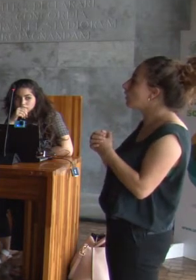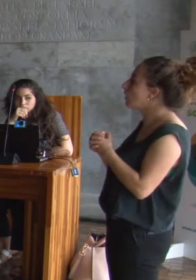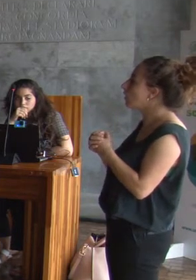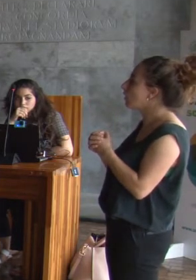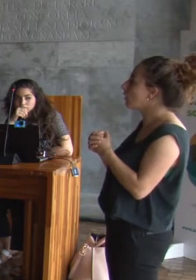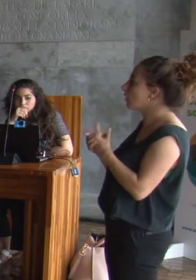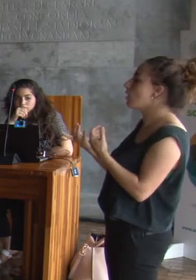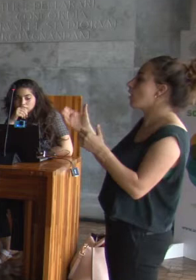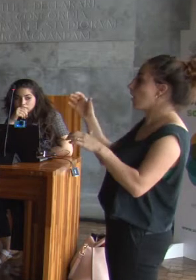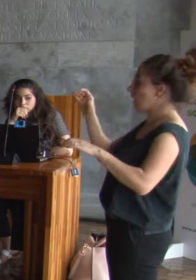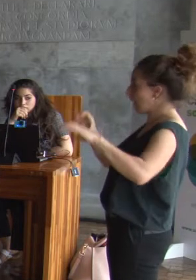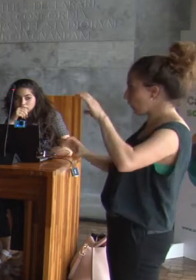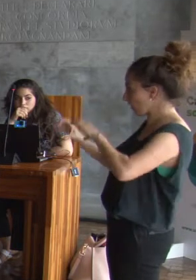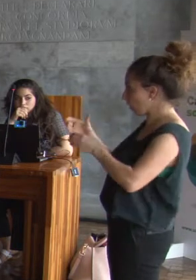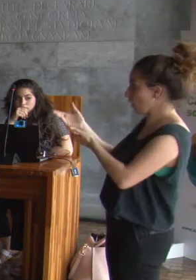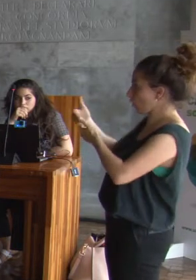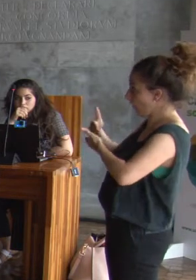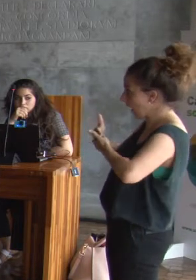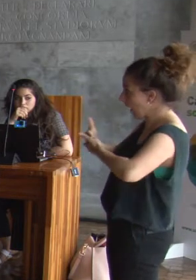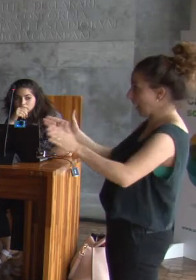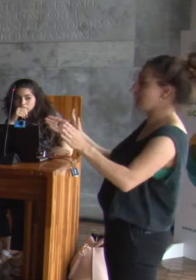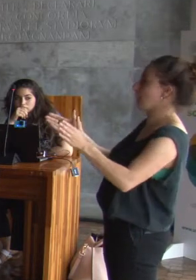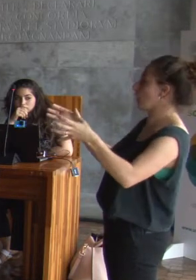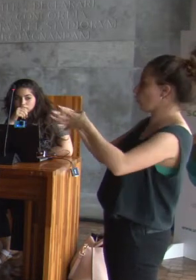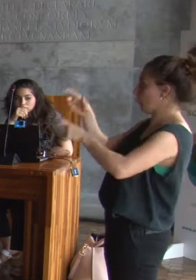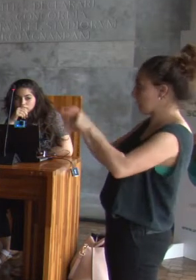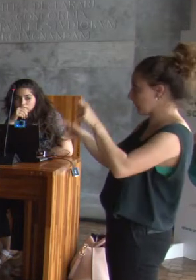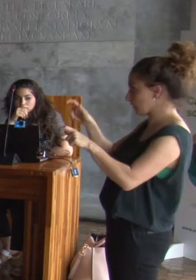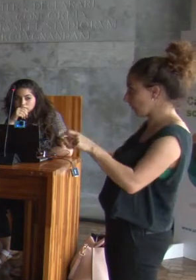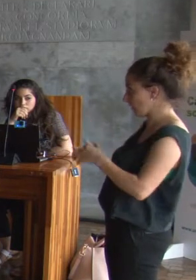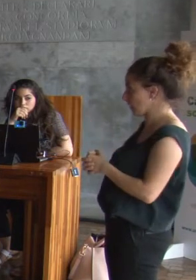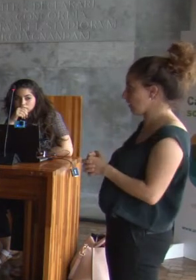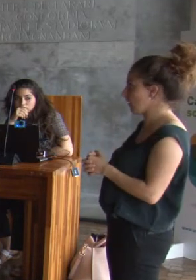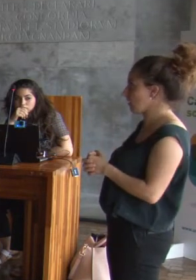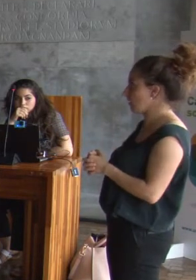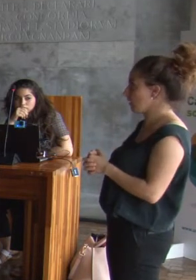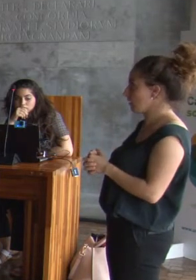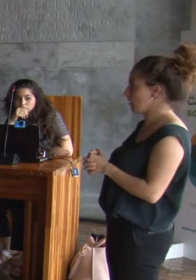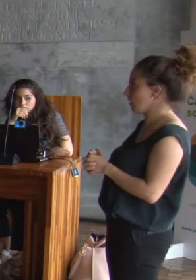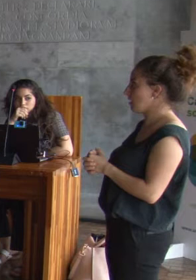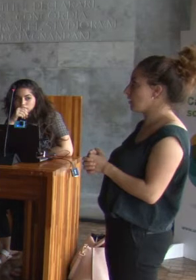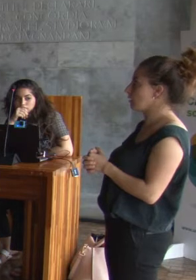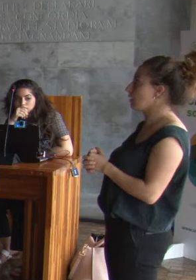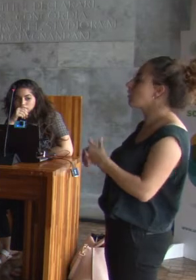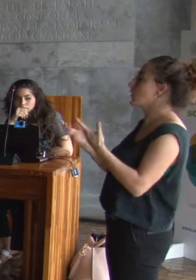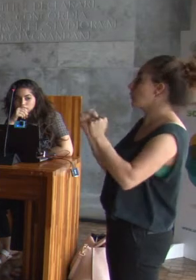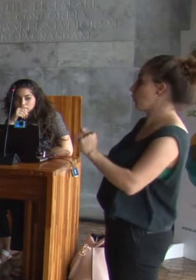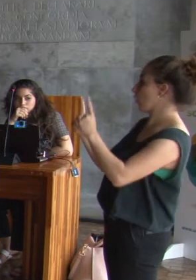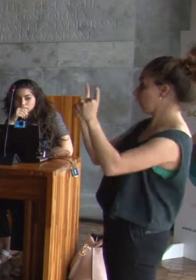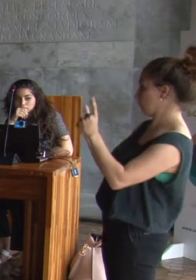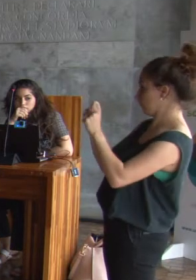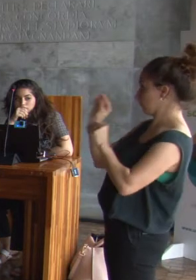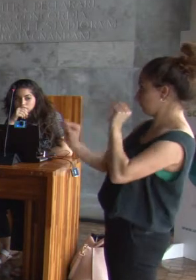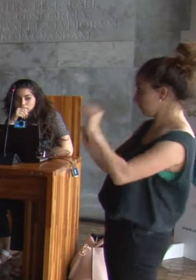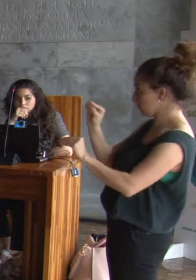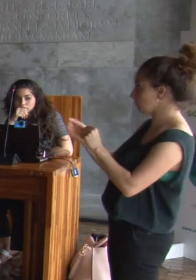between your lab, your organization, and groups of people. So you may want to do surveys of people or focus groups